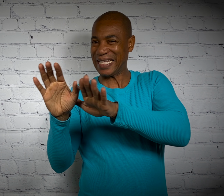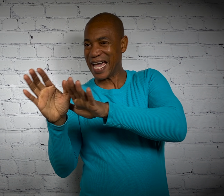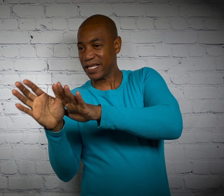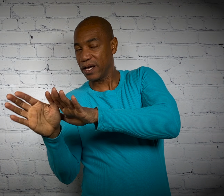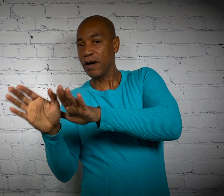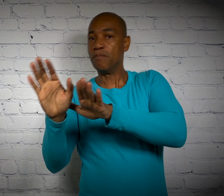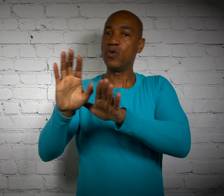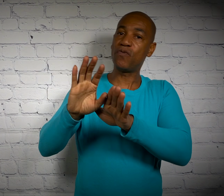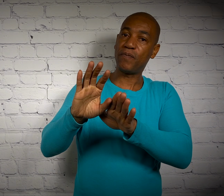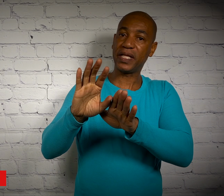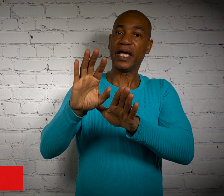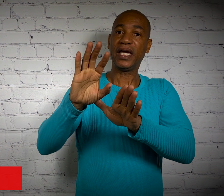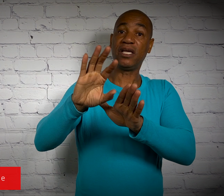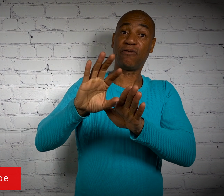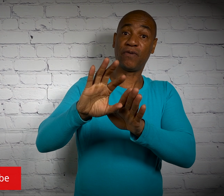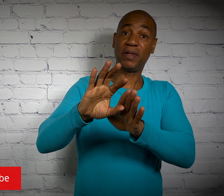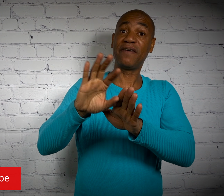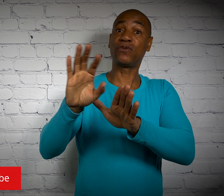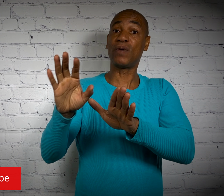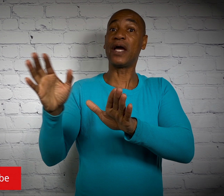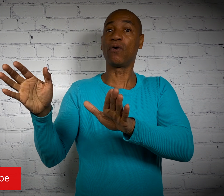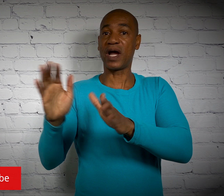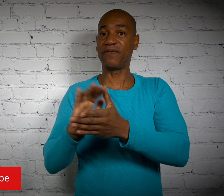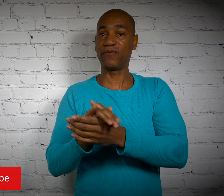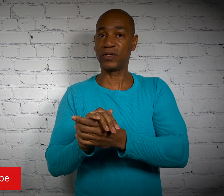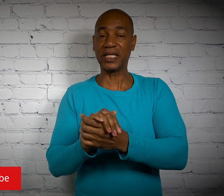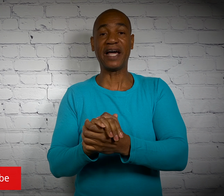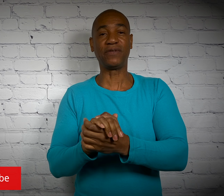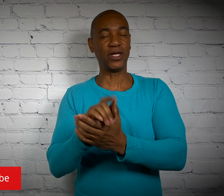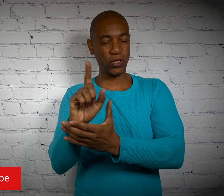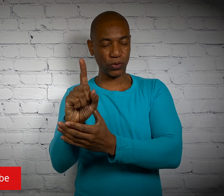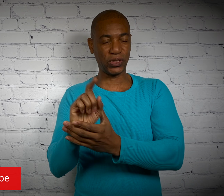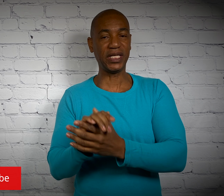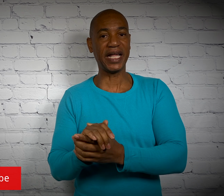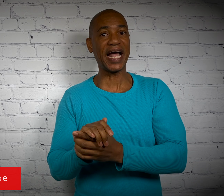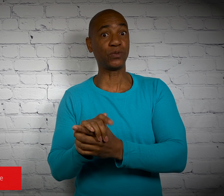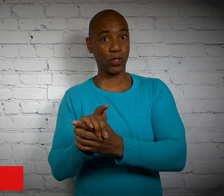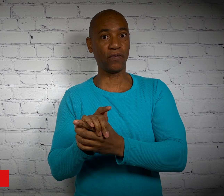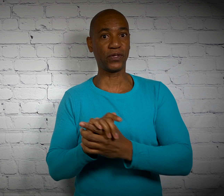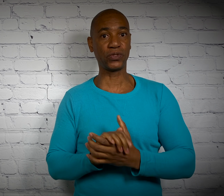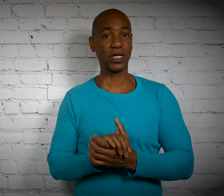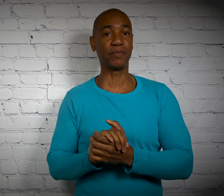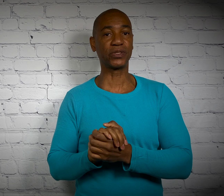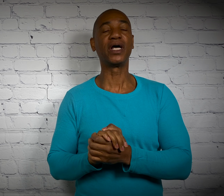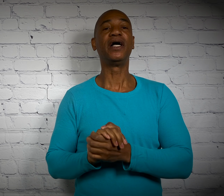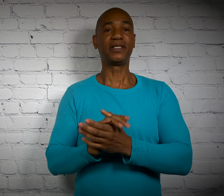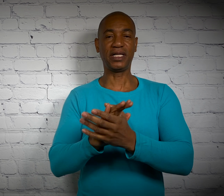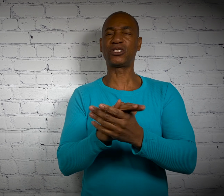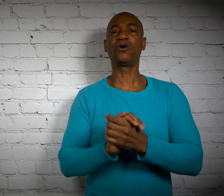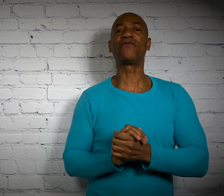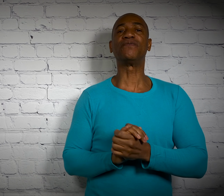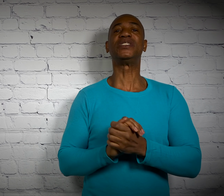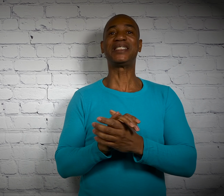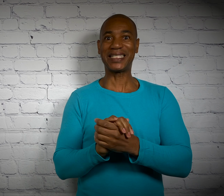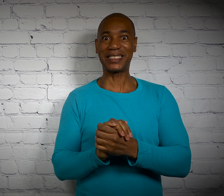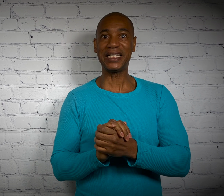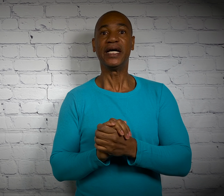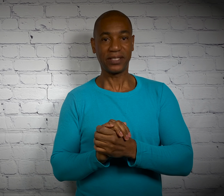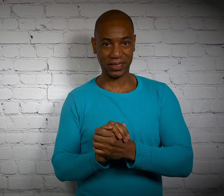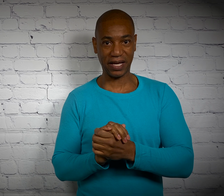slight movement either from left to right or right to left. And you'll see that as we go over those numbers. So let's go from 60 to